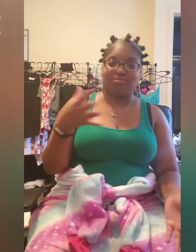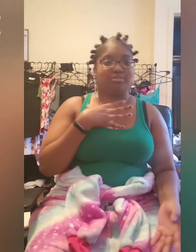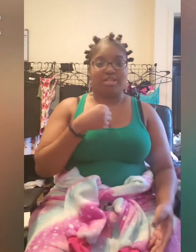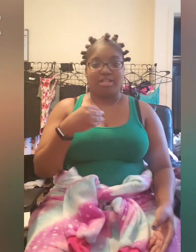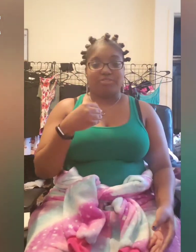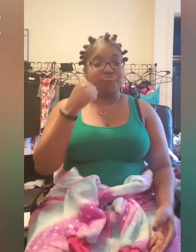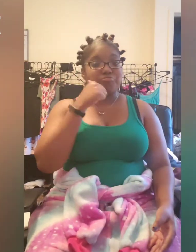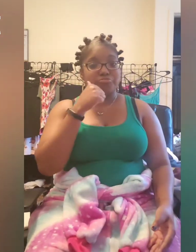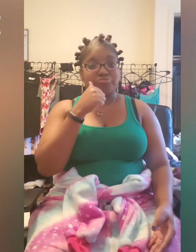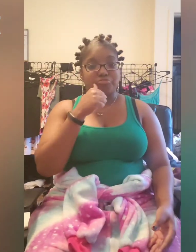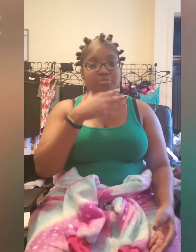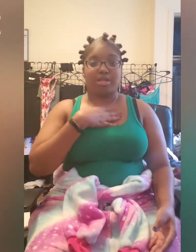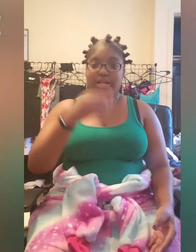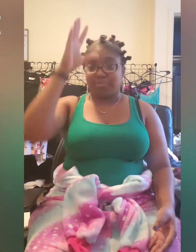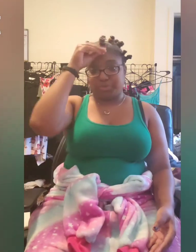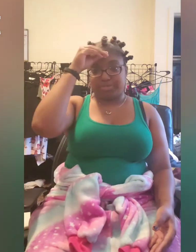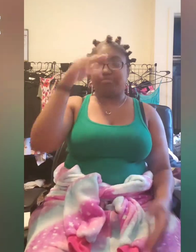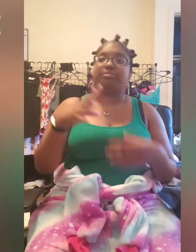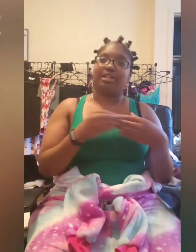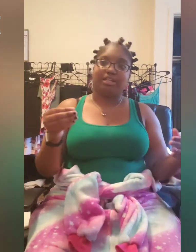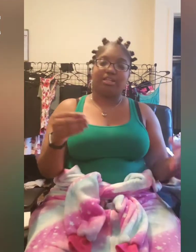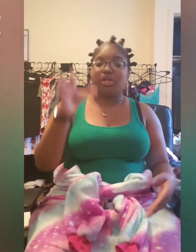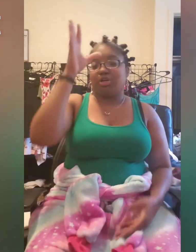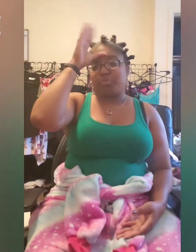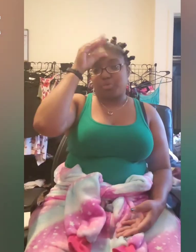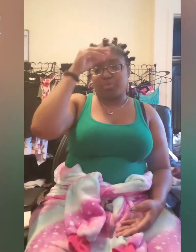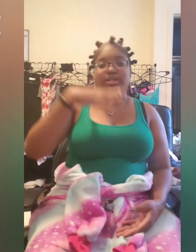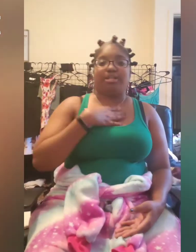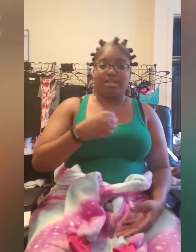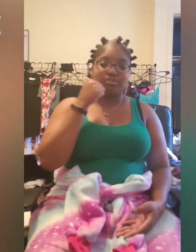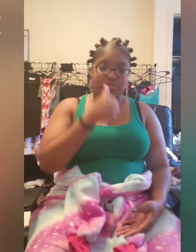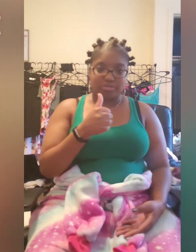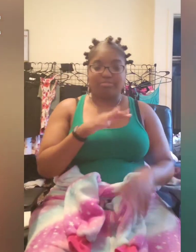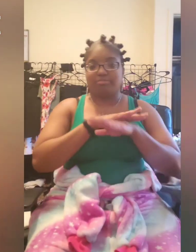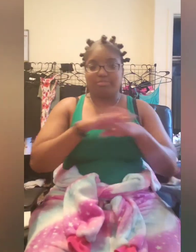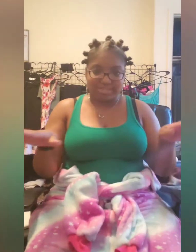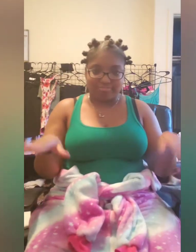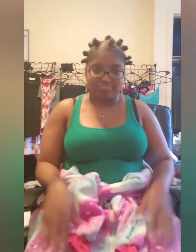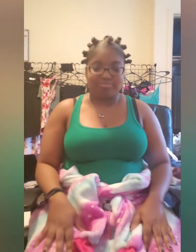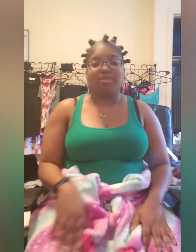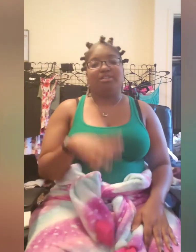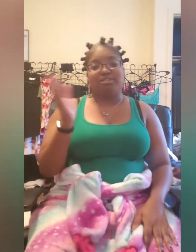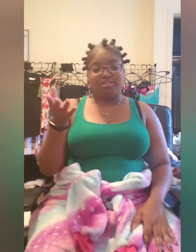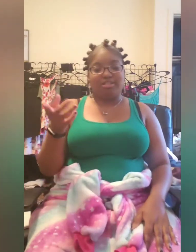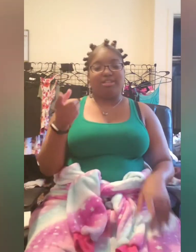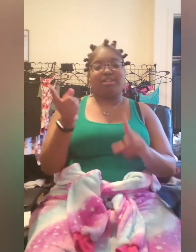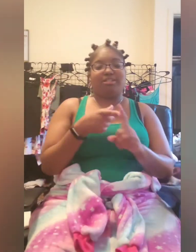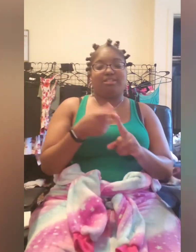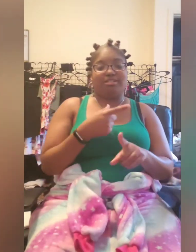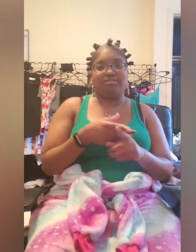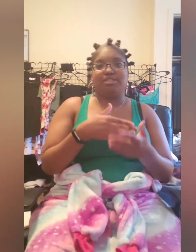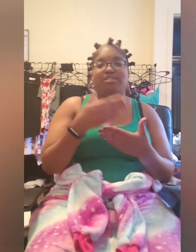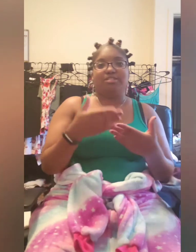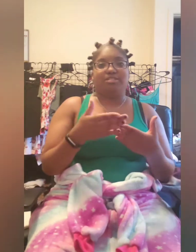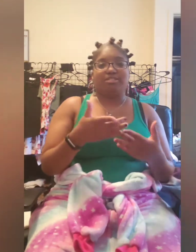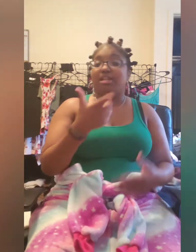girl likes boy, pretty simple. It's also somewhat common. So, the next one is going to be